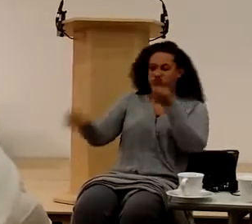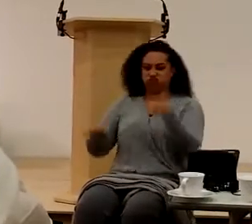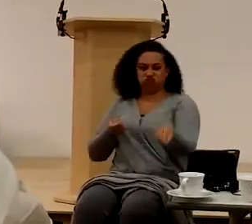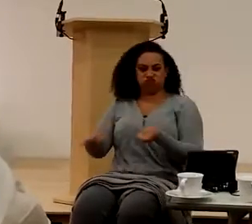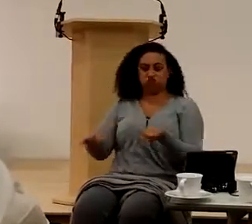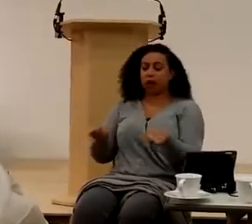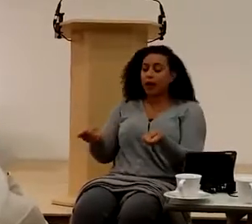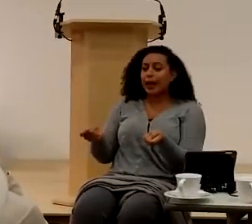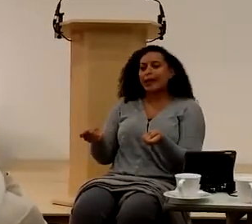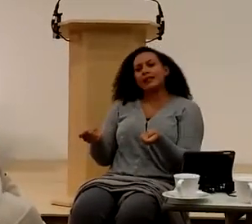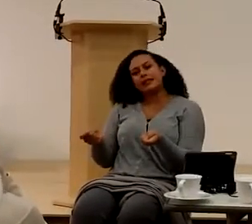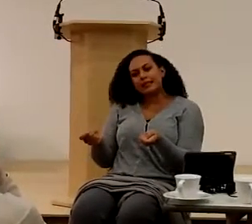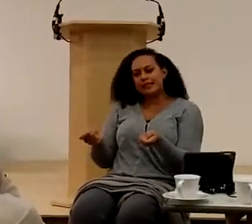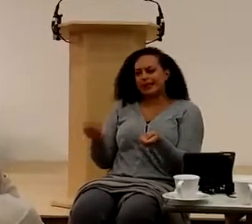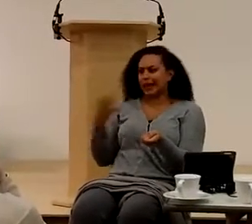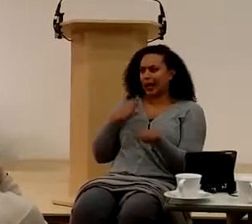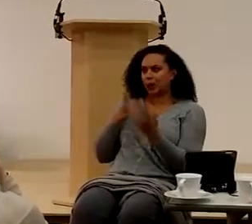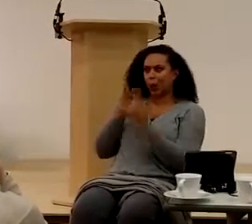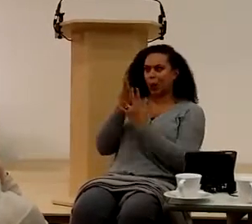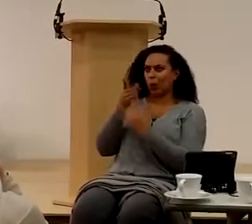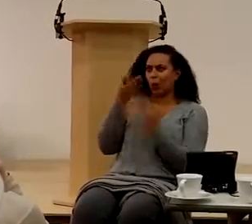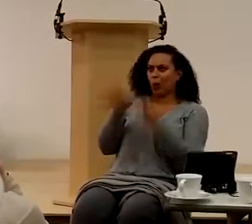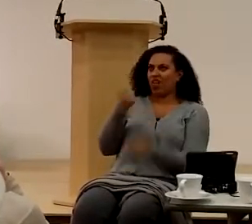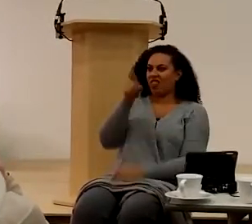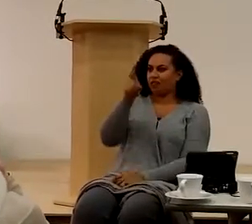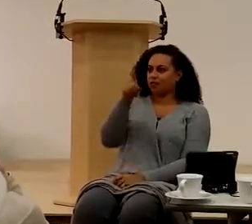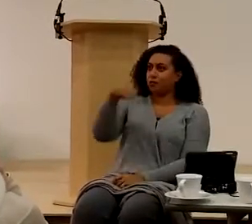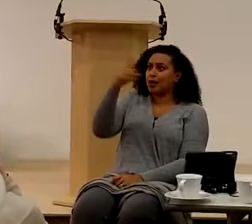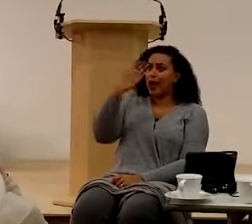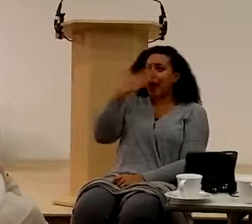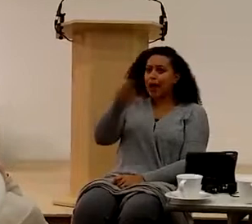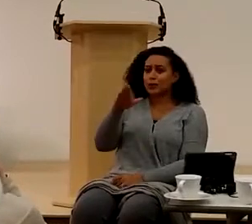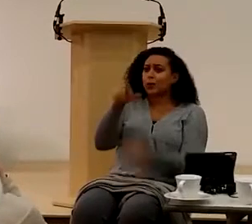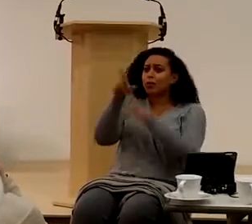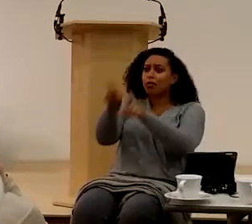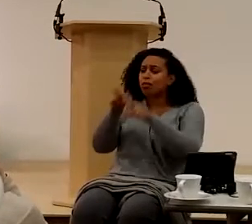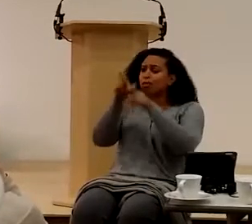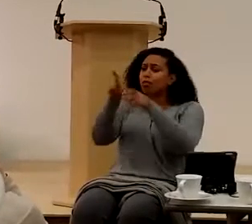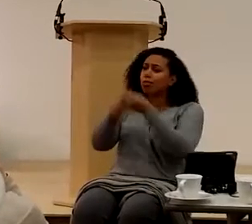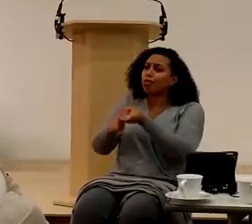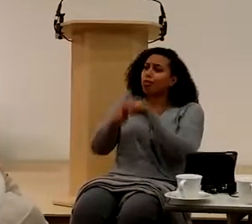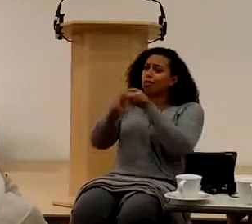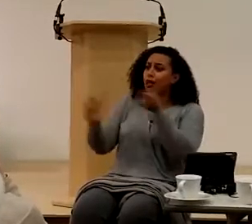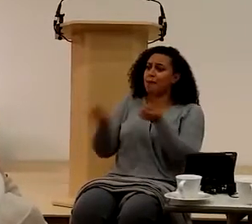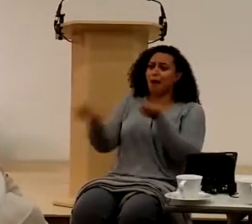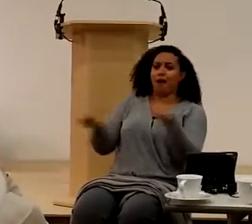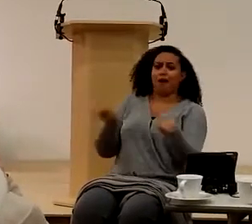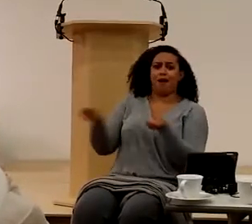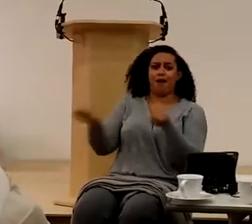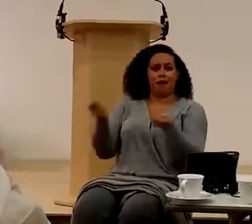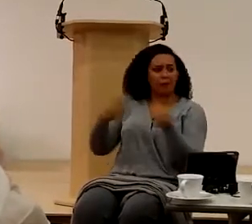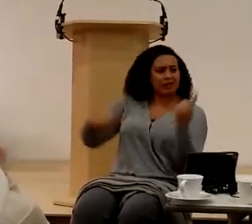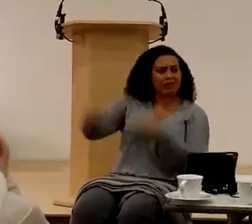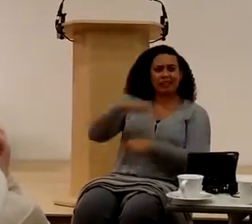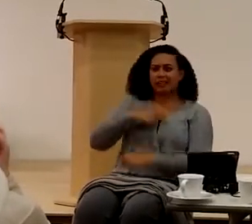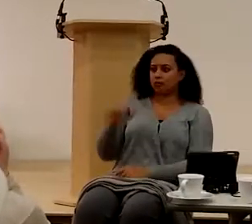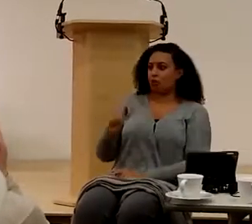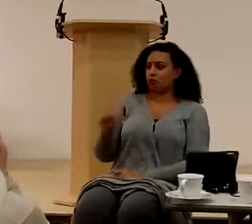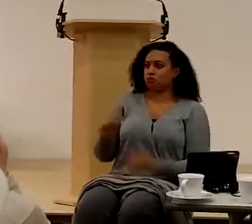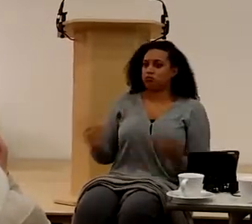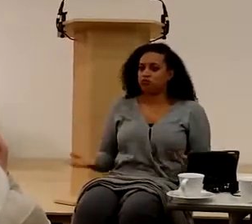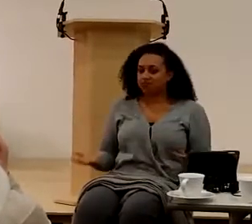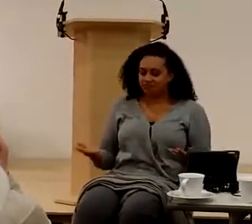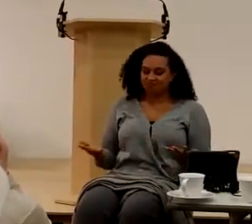What it is, how it impacts. My point of